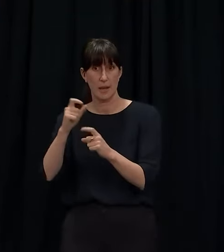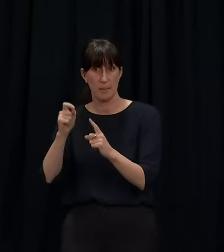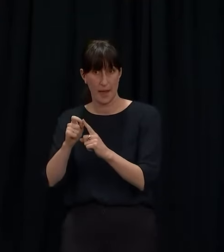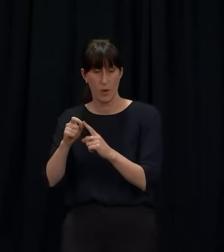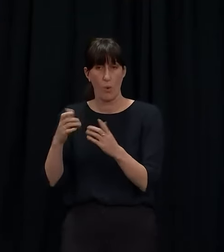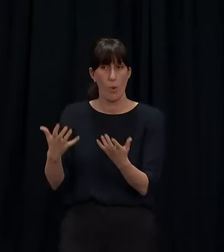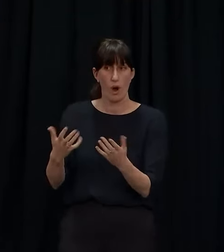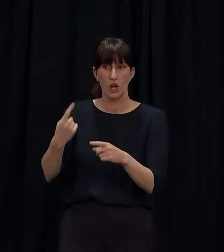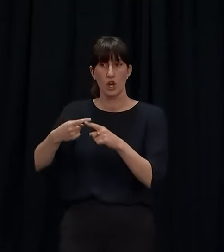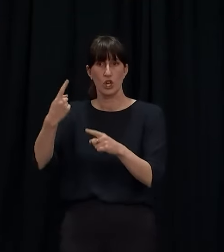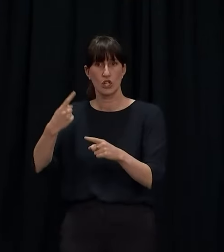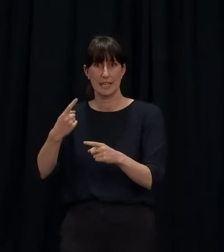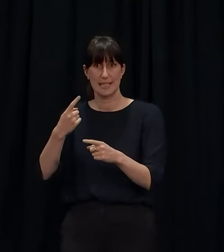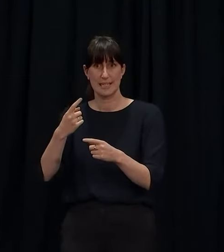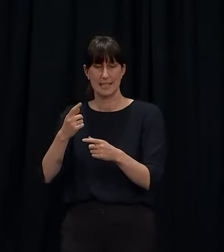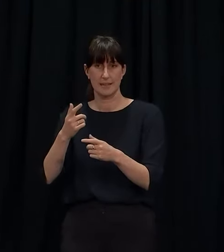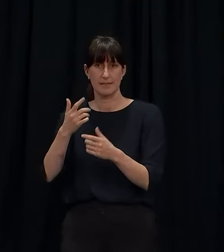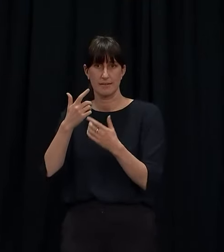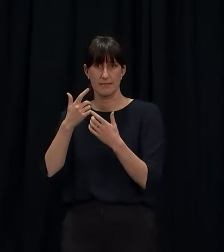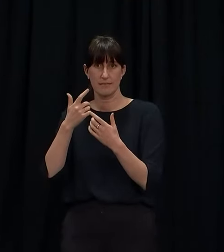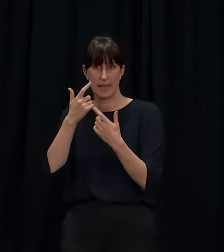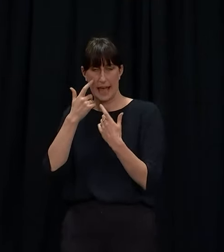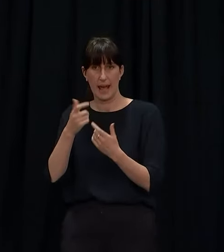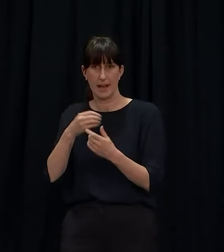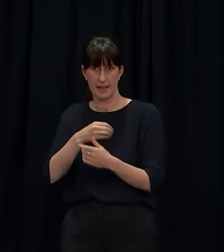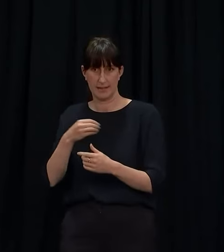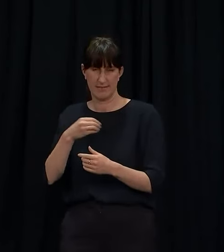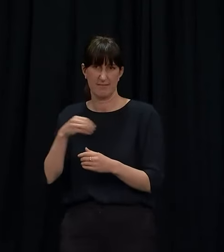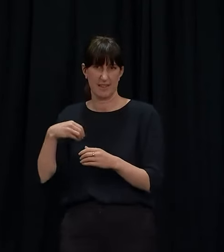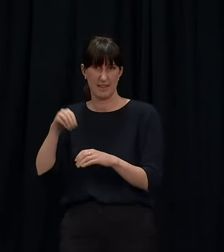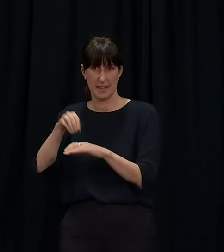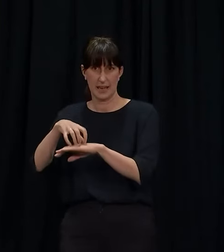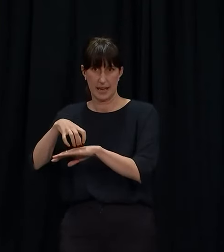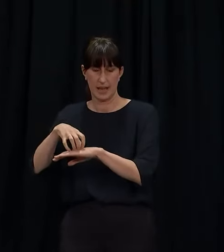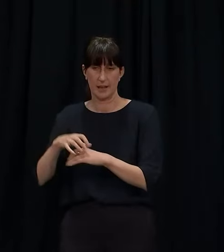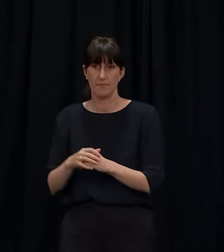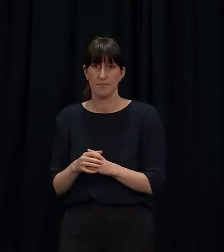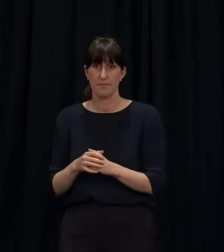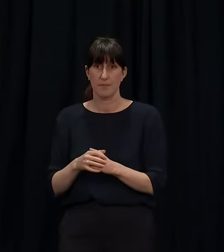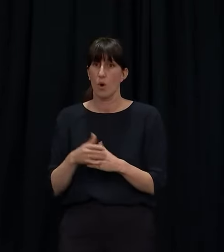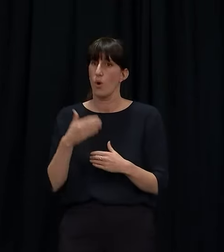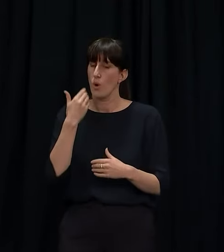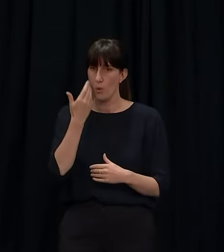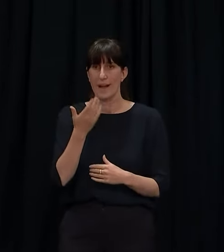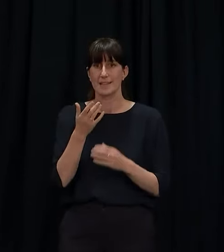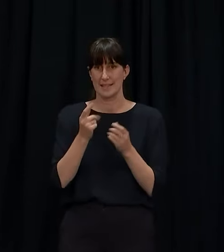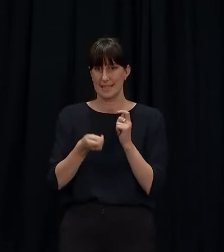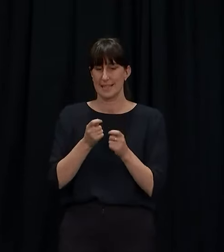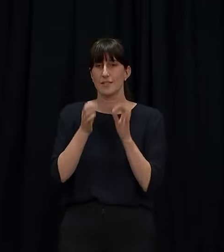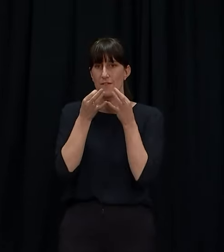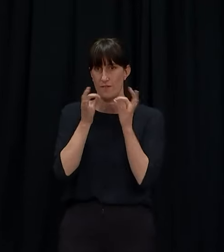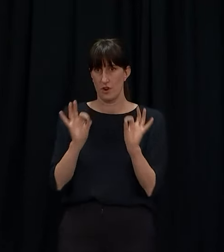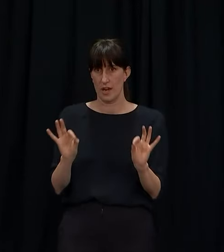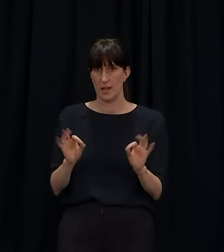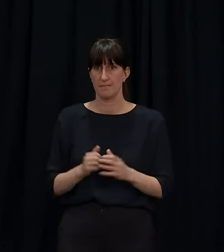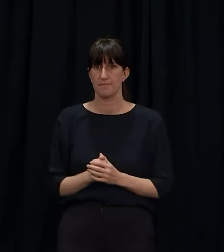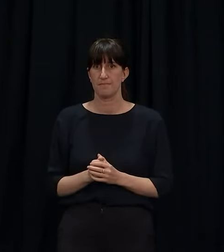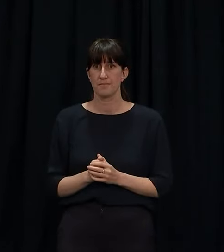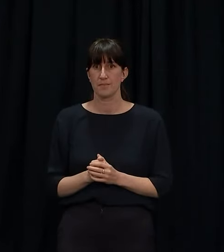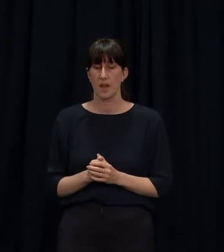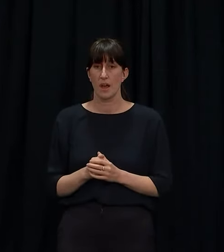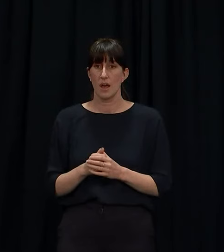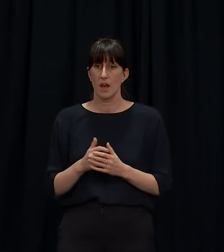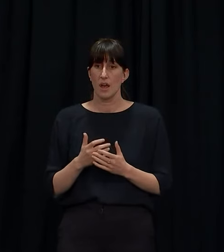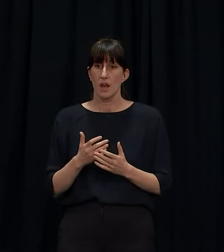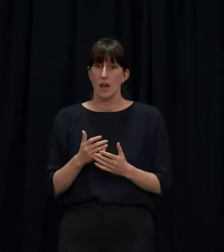you go, Covid-19 test is free. To help speed up the process at our testing centres, it's